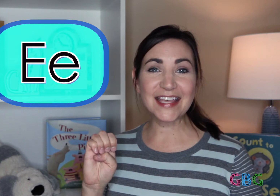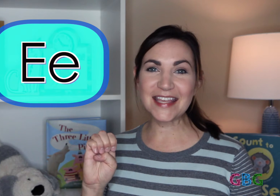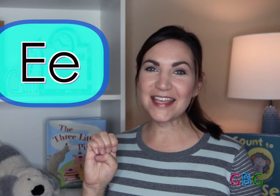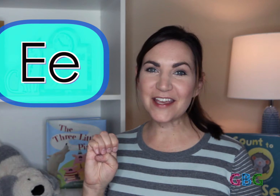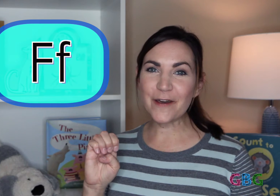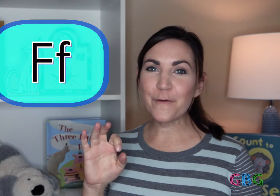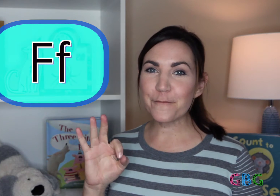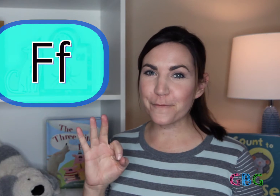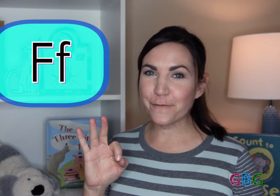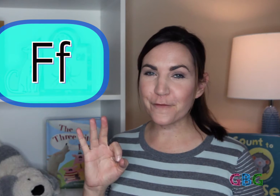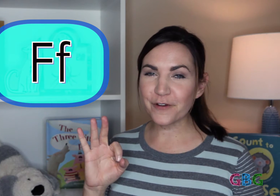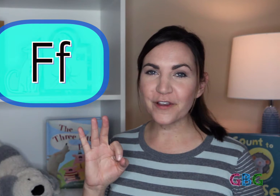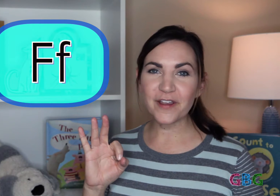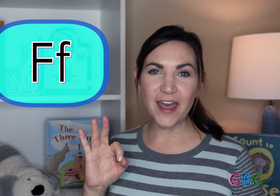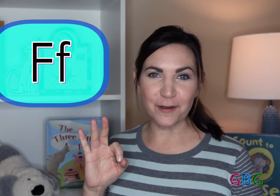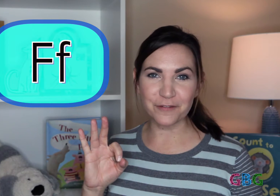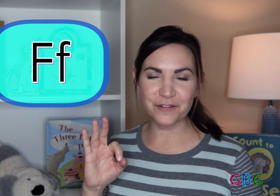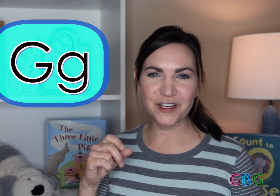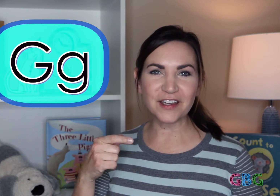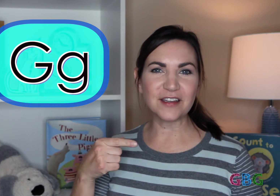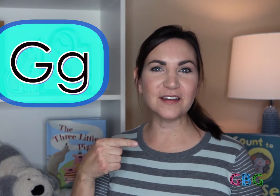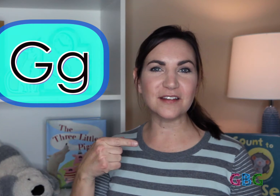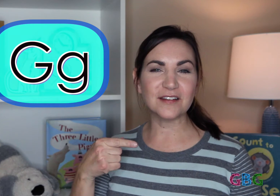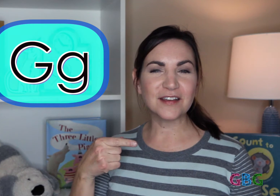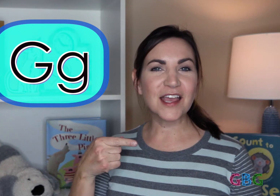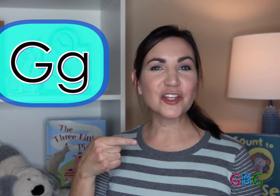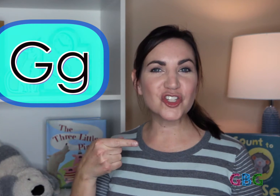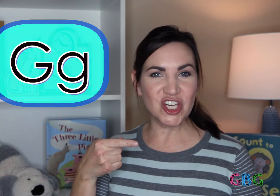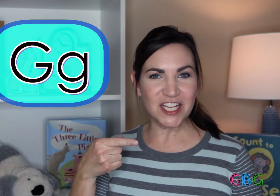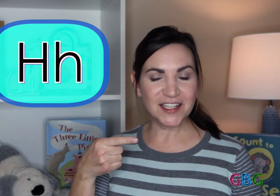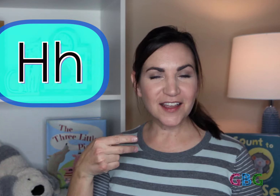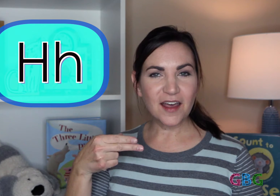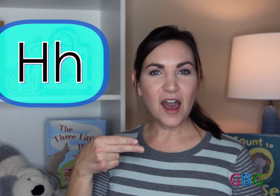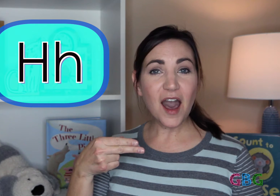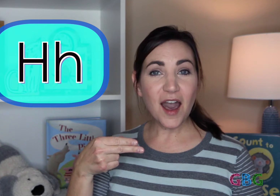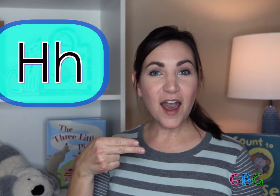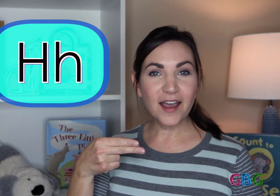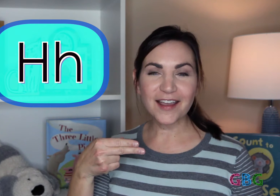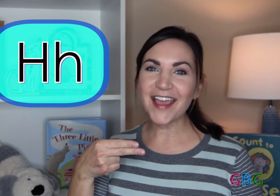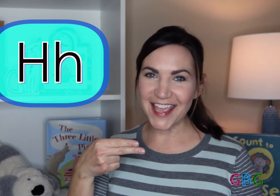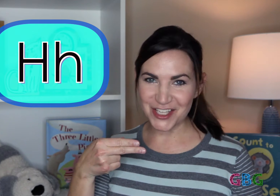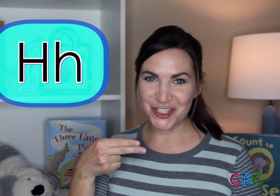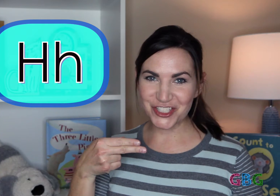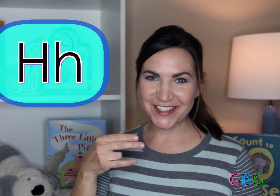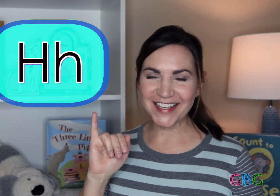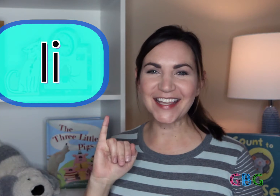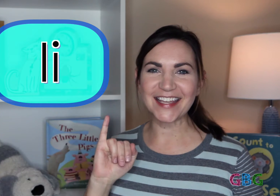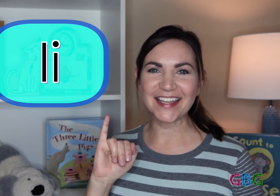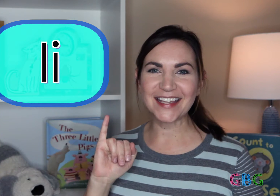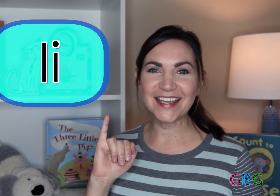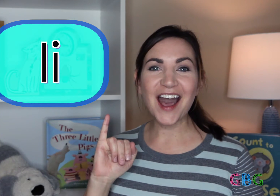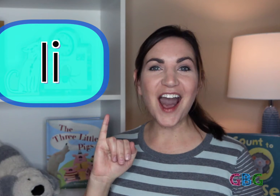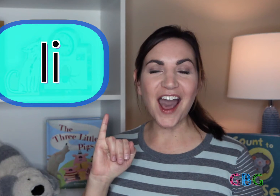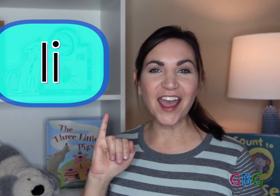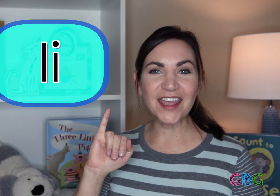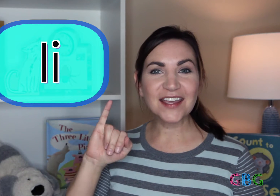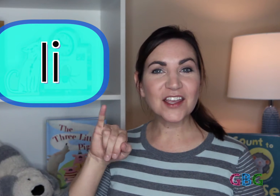I, F, G, G, H, I,